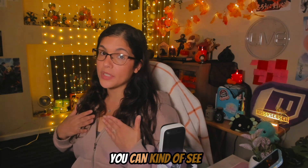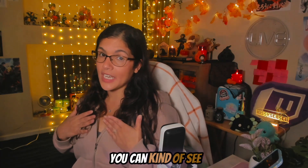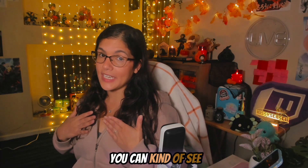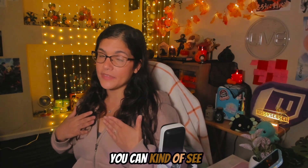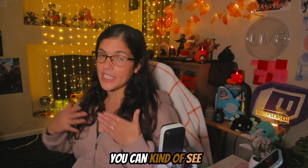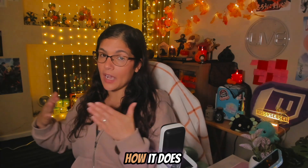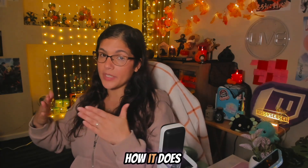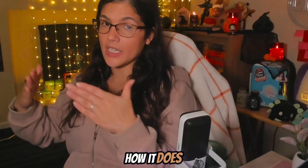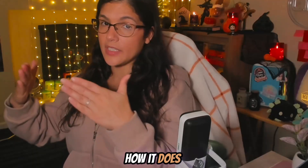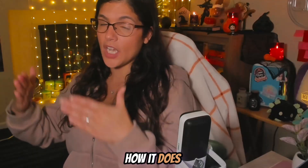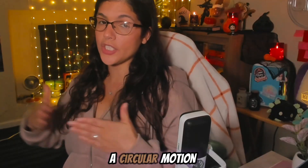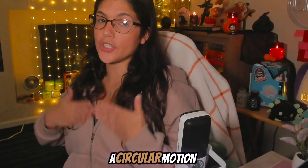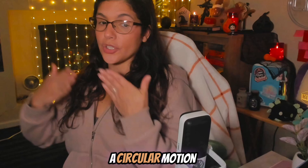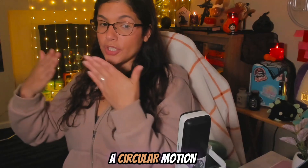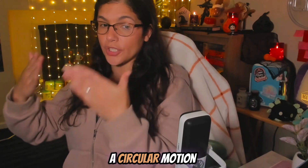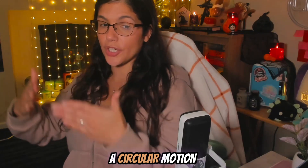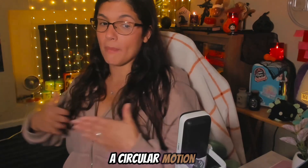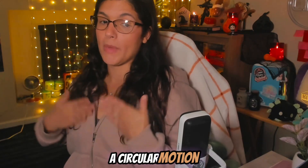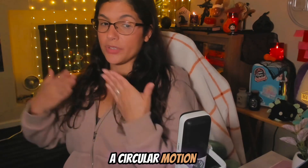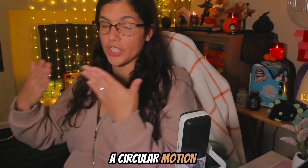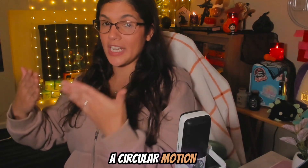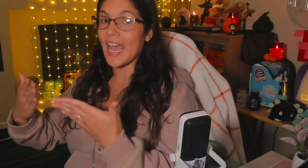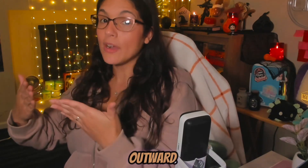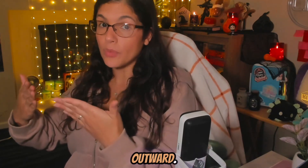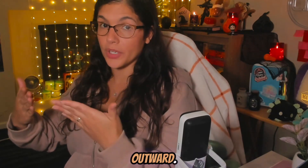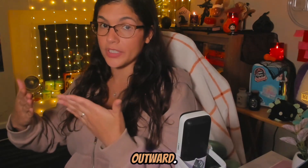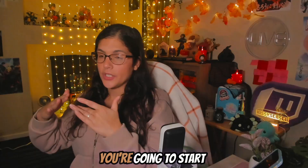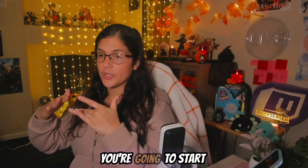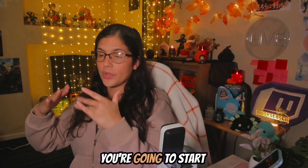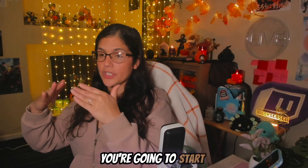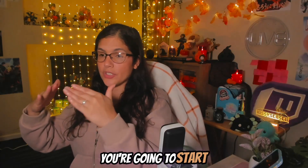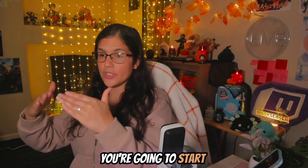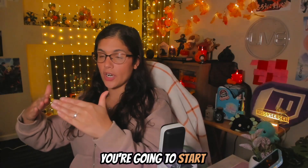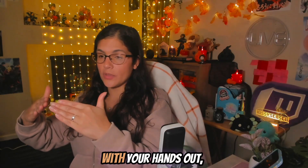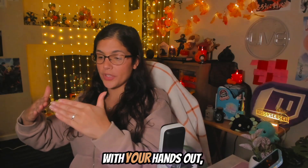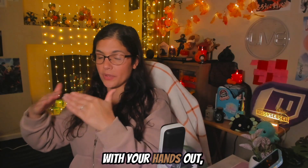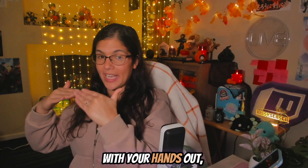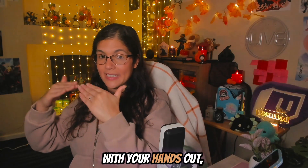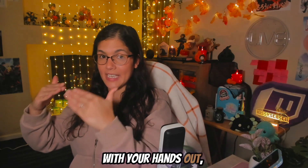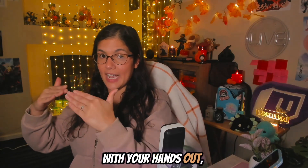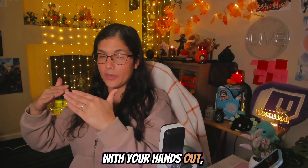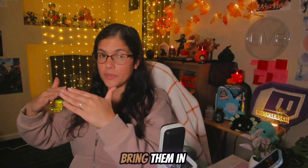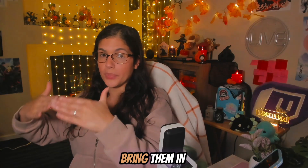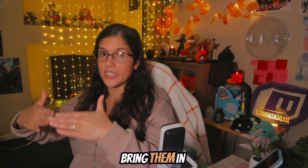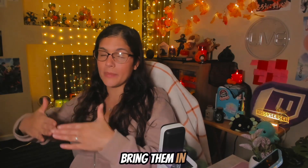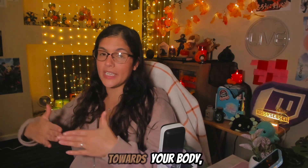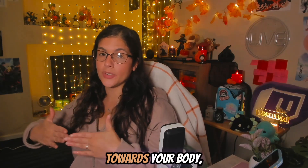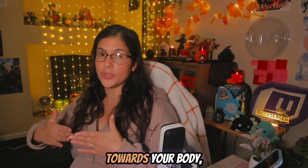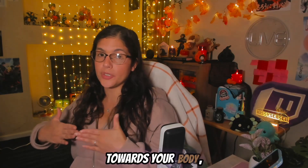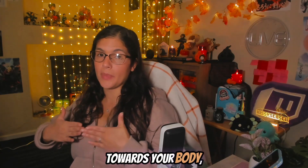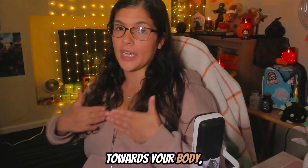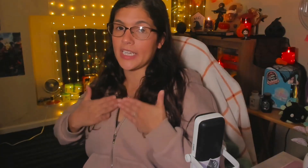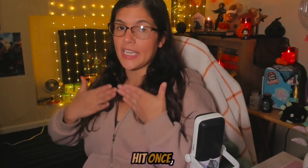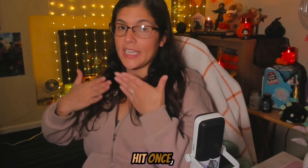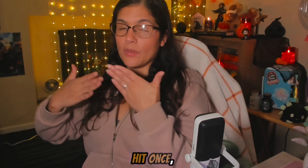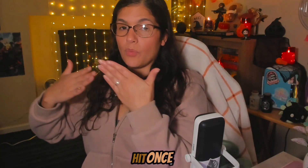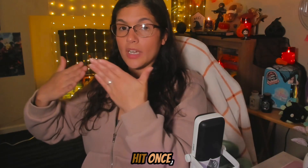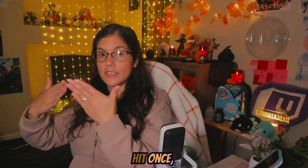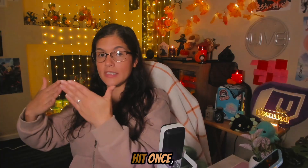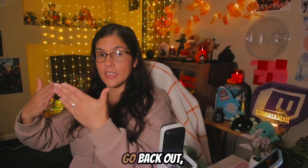kind of see how it does a circular motion outward. You're going to start with your hands out, bring them in towards your body, hit once, go